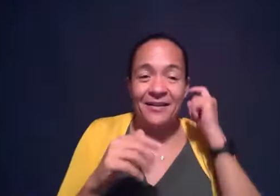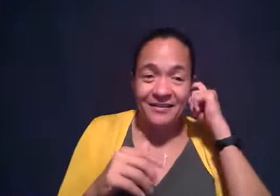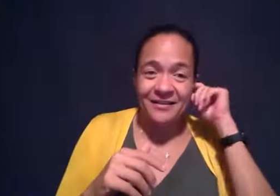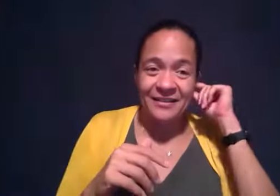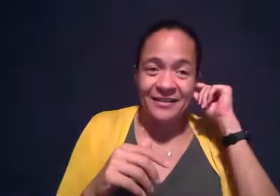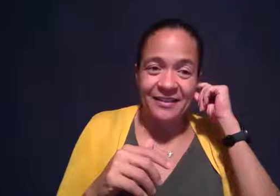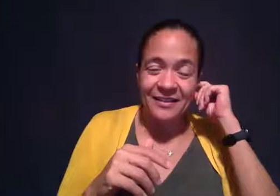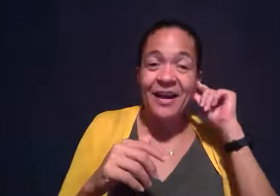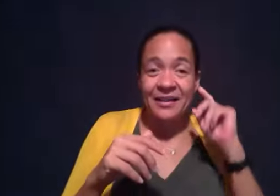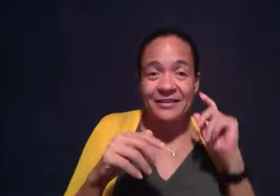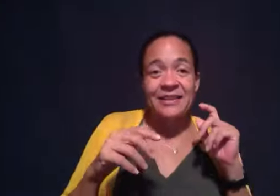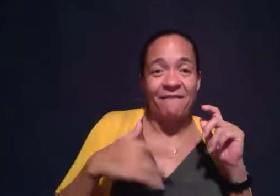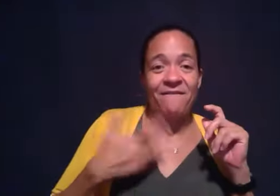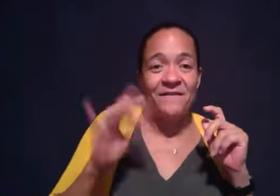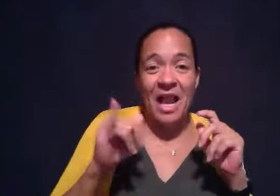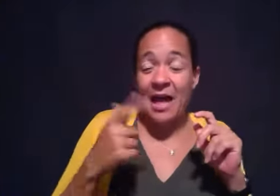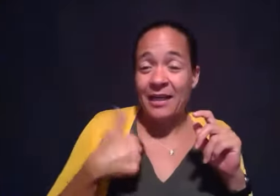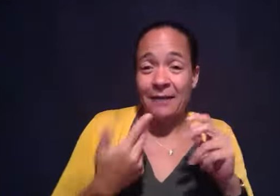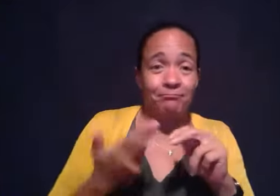hours because I would eat and black out.